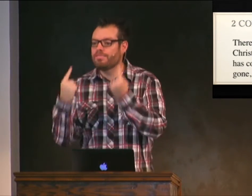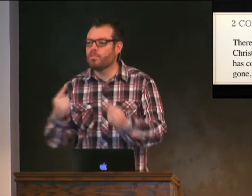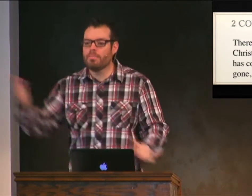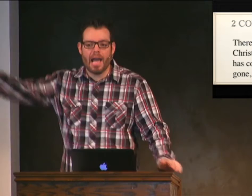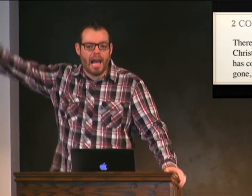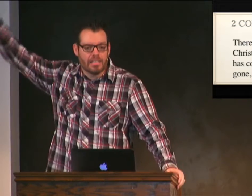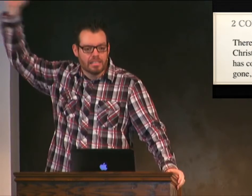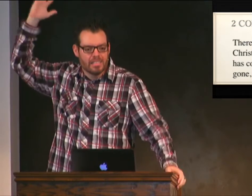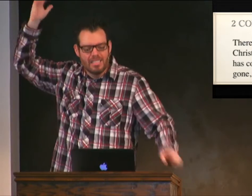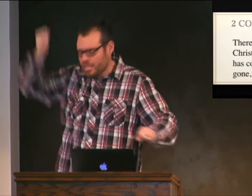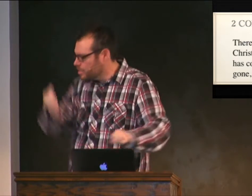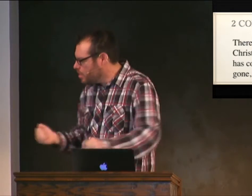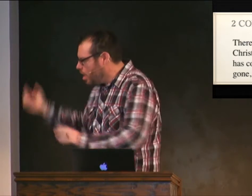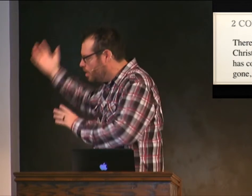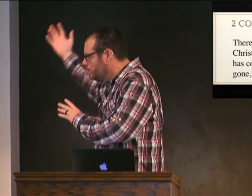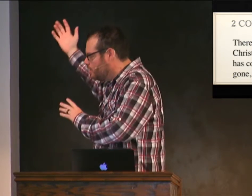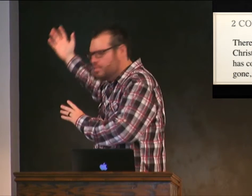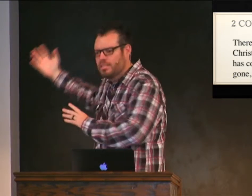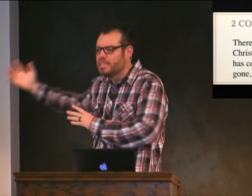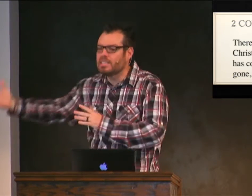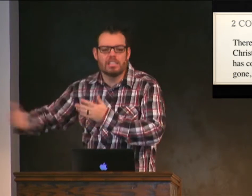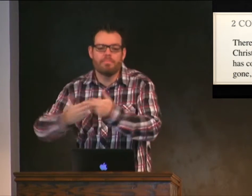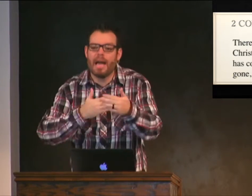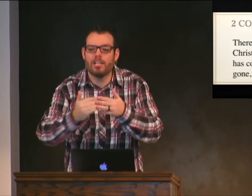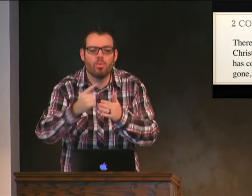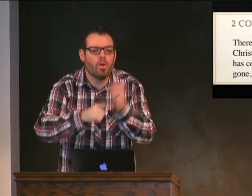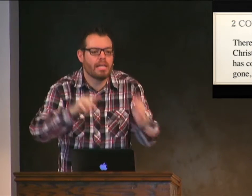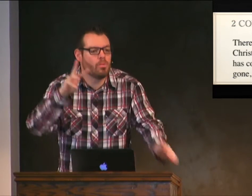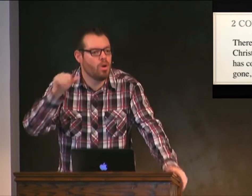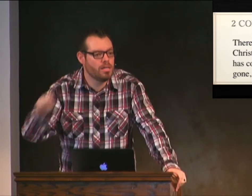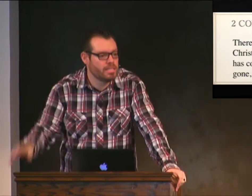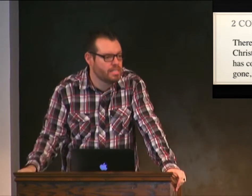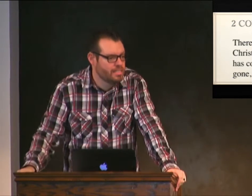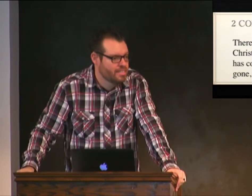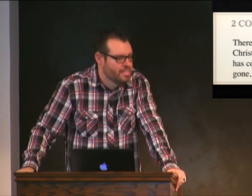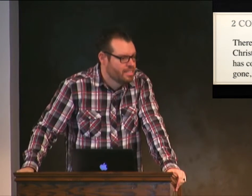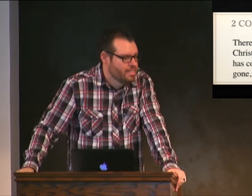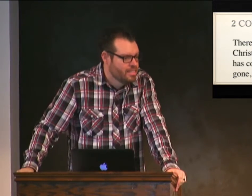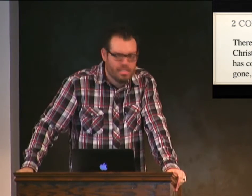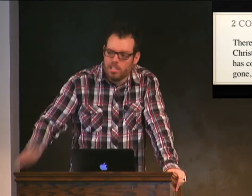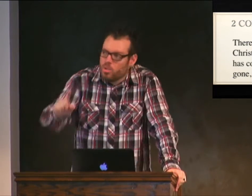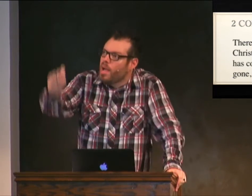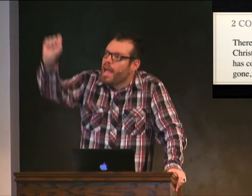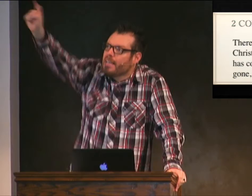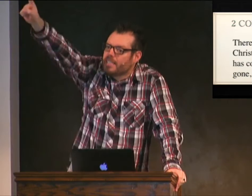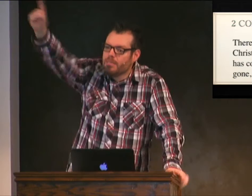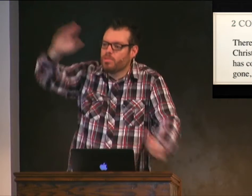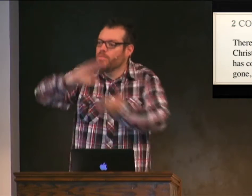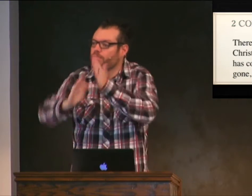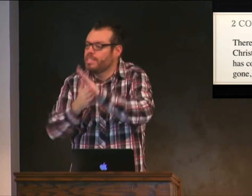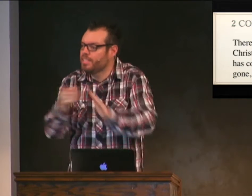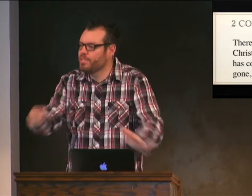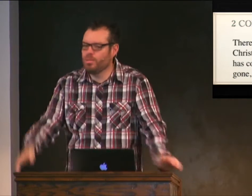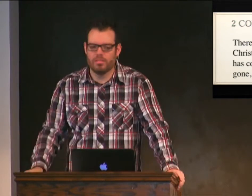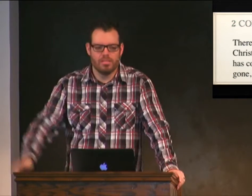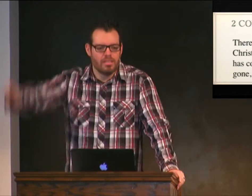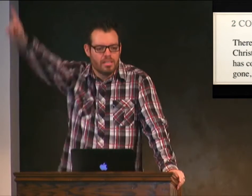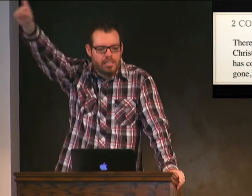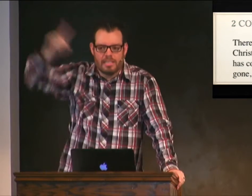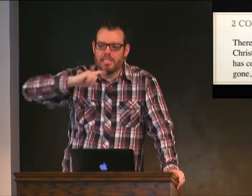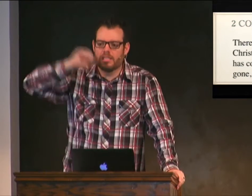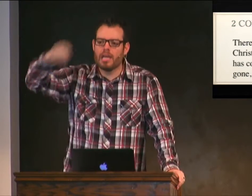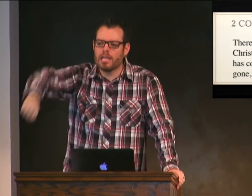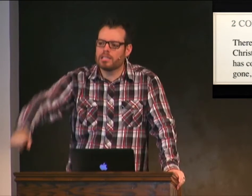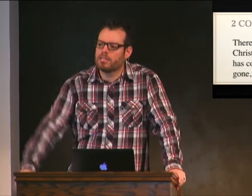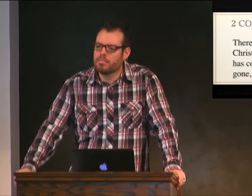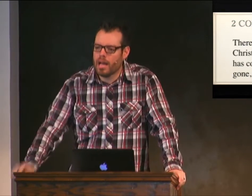Your sinful past is gone. Doesn't matter what it was. You ask him to forgive you.